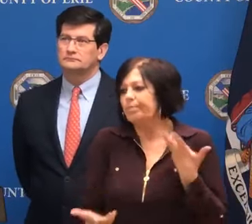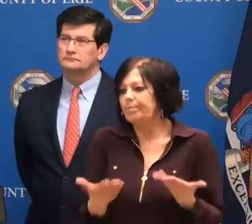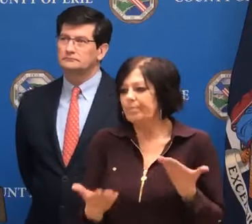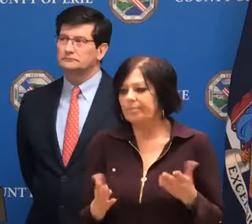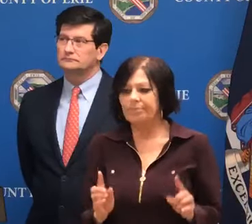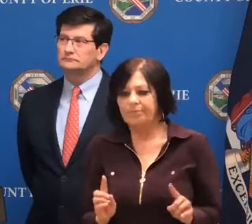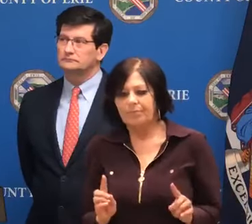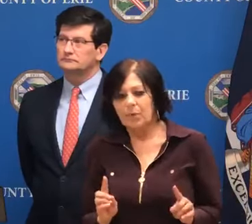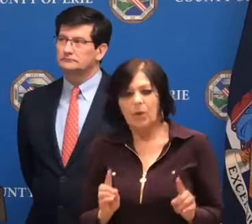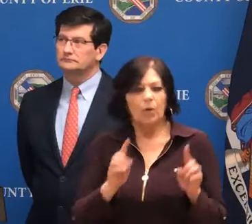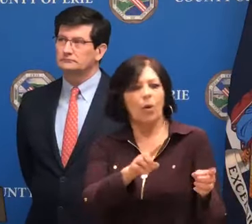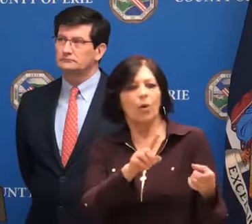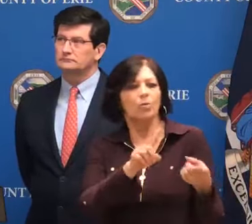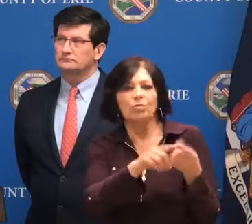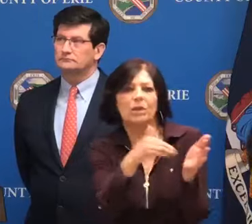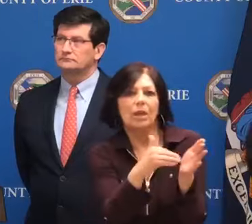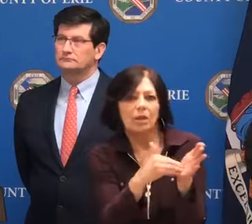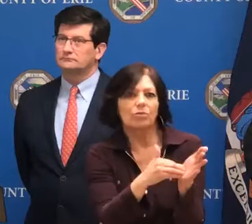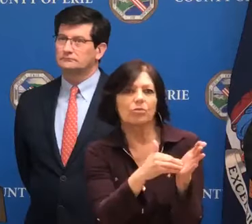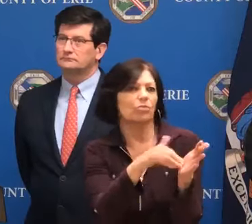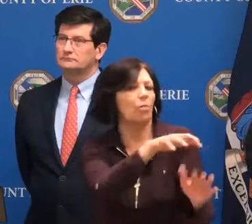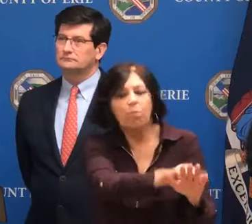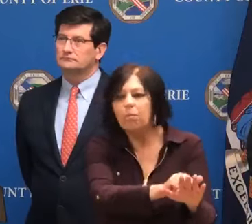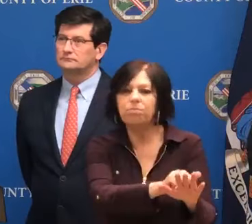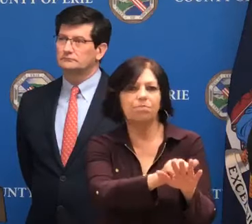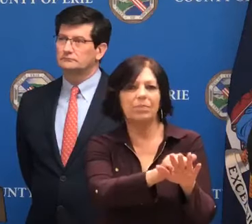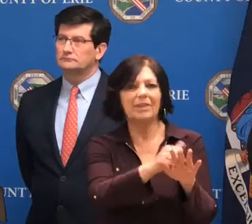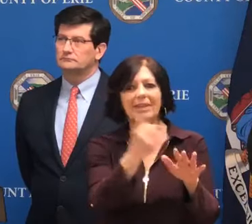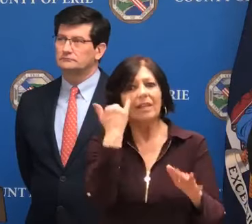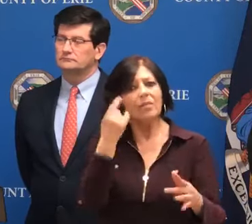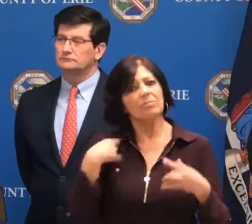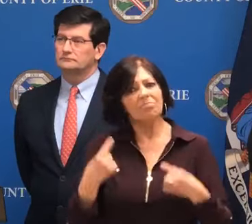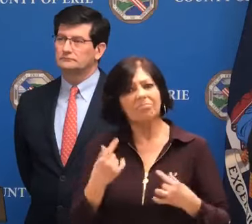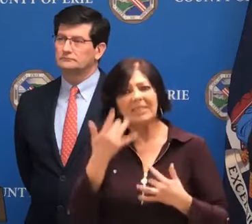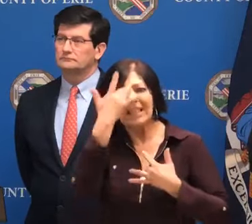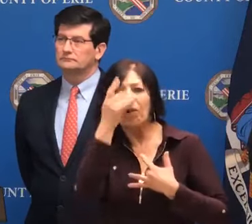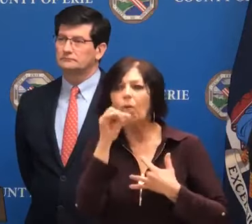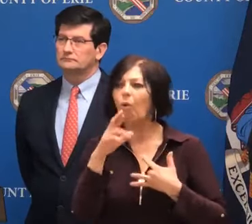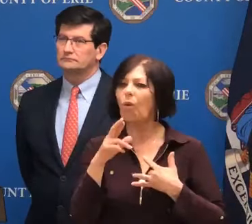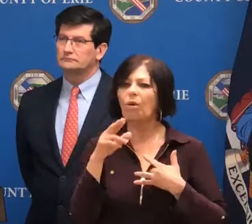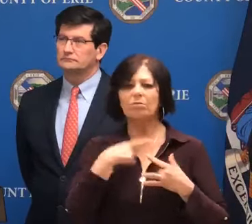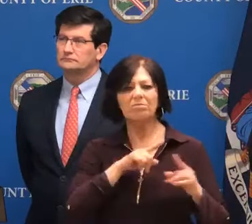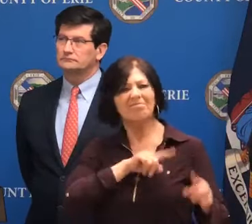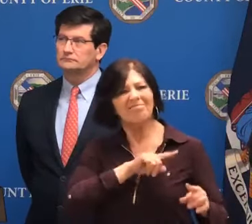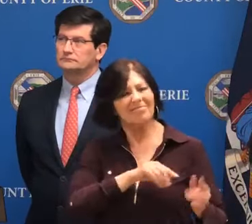go to healthcare provider appointments, especially if we're ill or we have a chronic